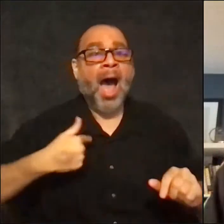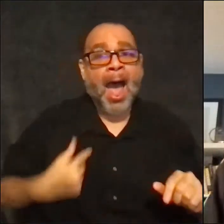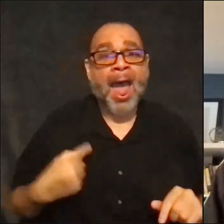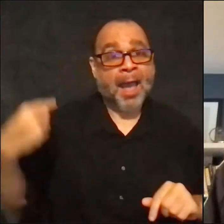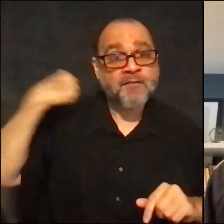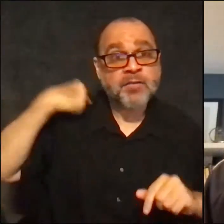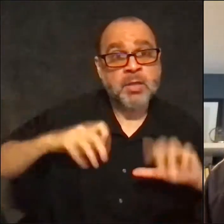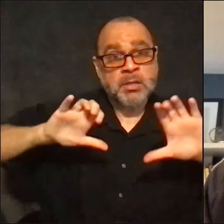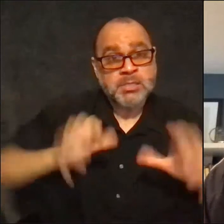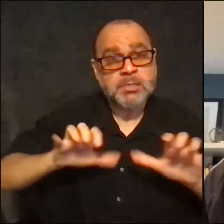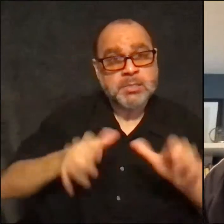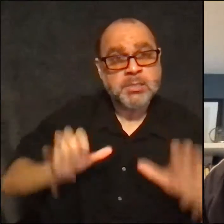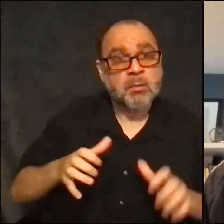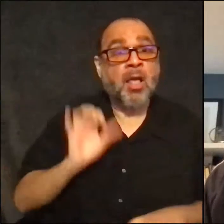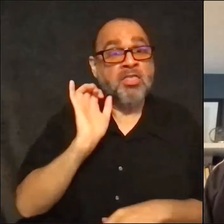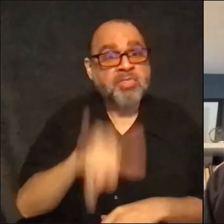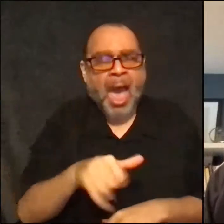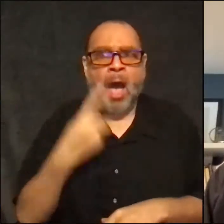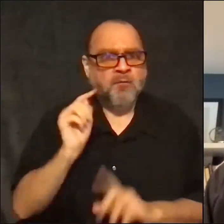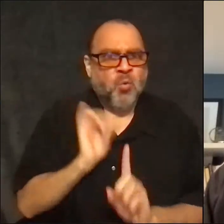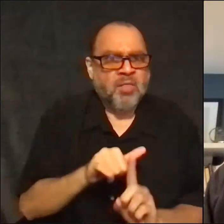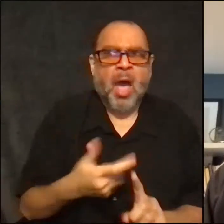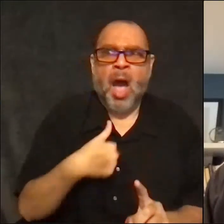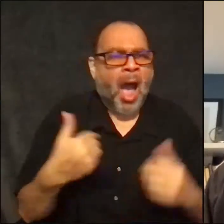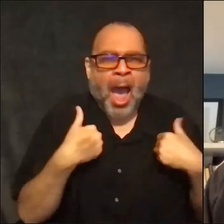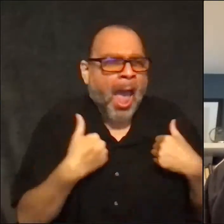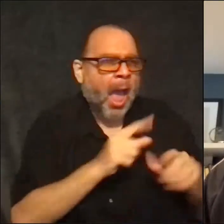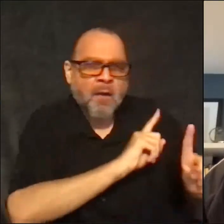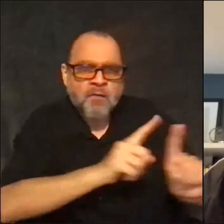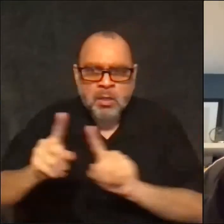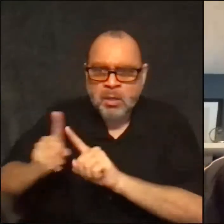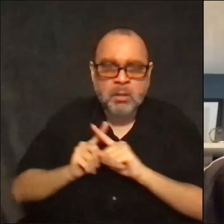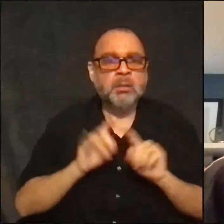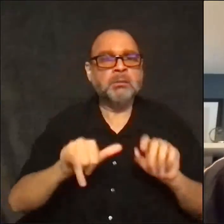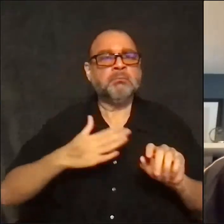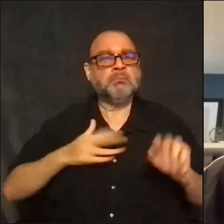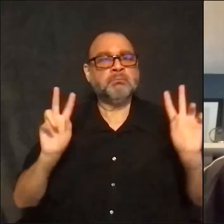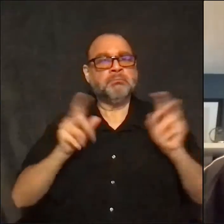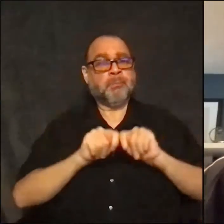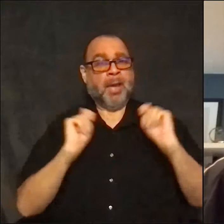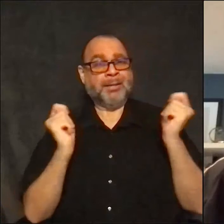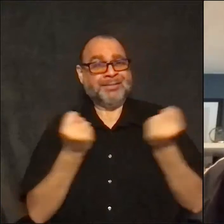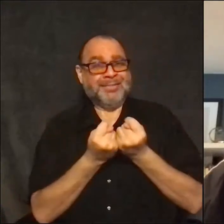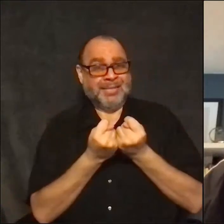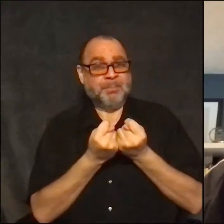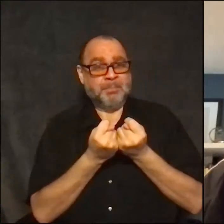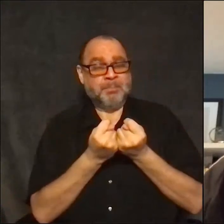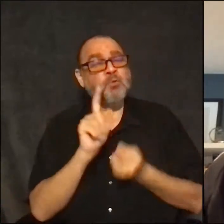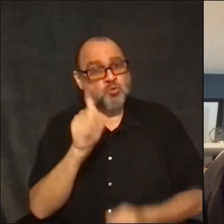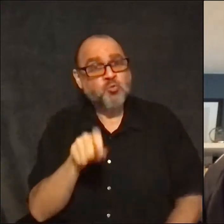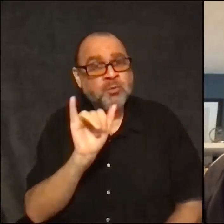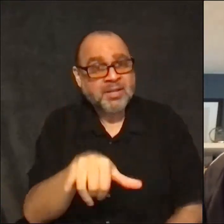help buffer me and that help support me. So number 1, build your personal team of people that are going to help and support you. Pro